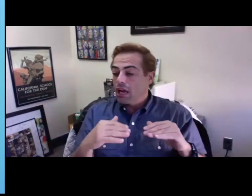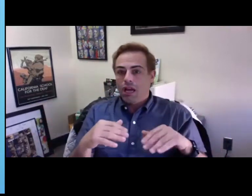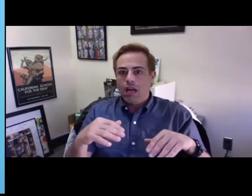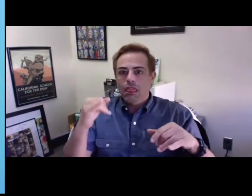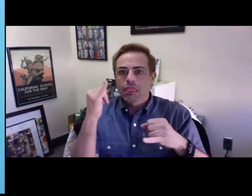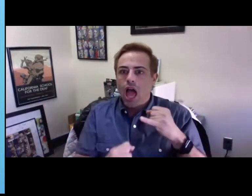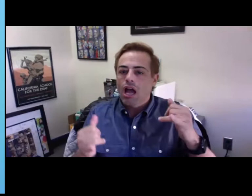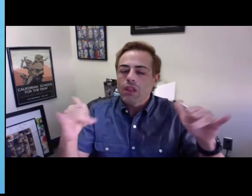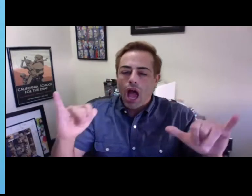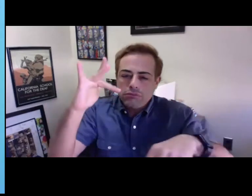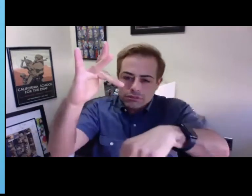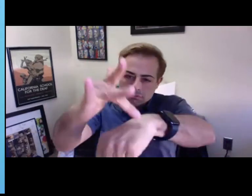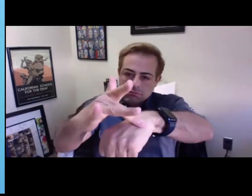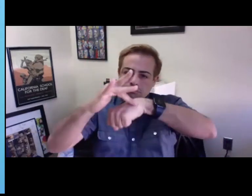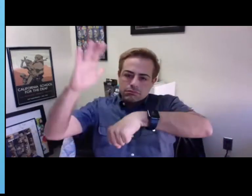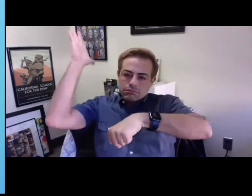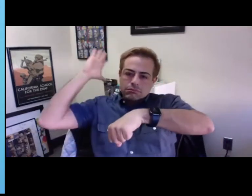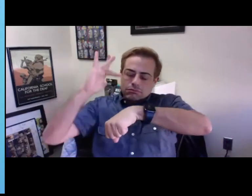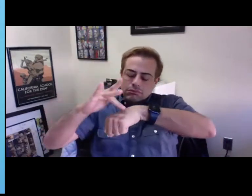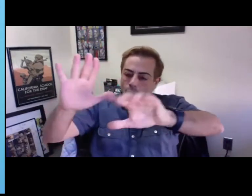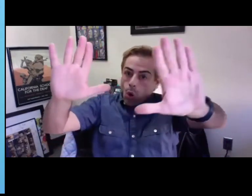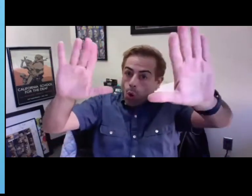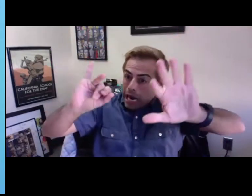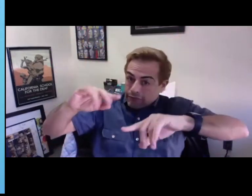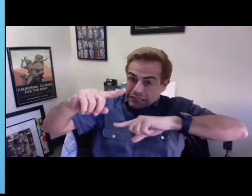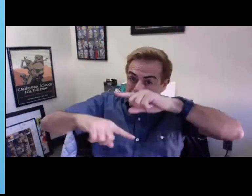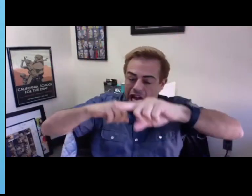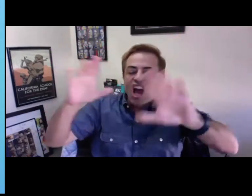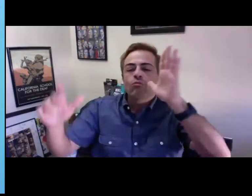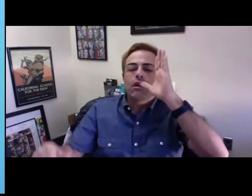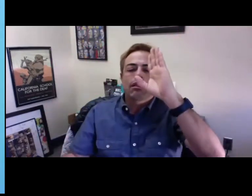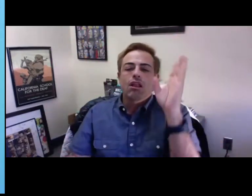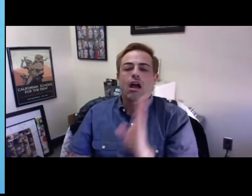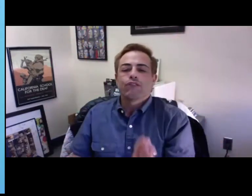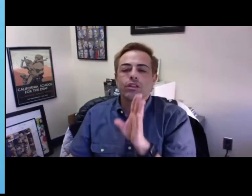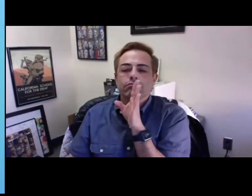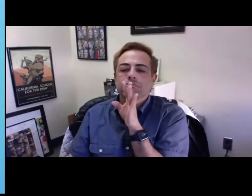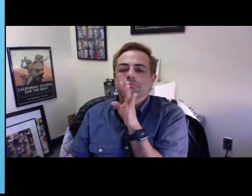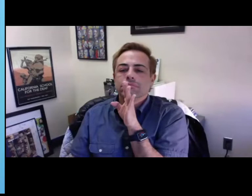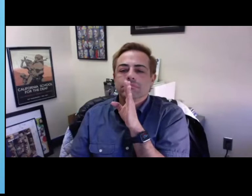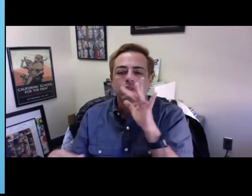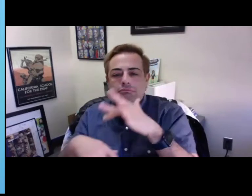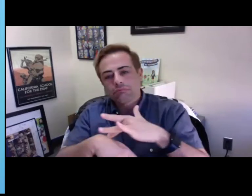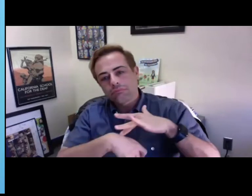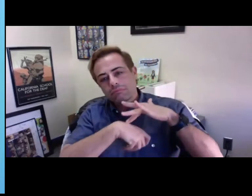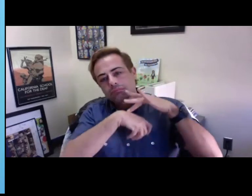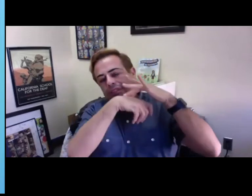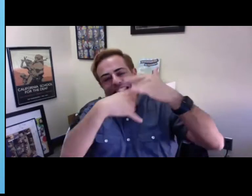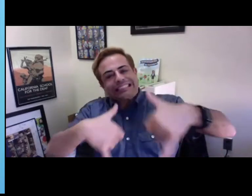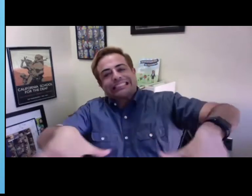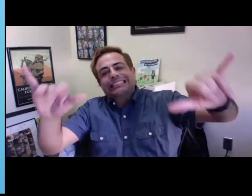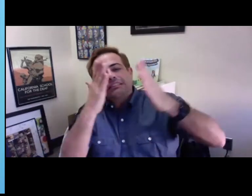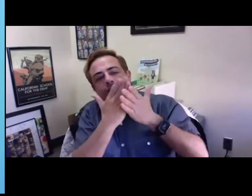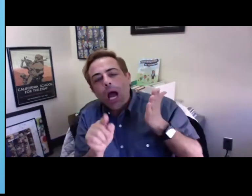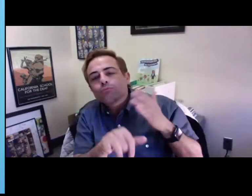written language. And the other one that was really big back in the day.